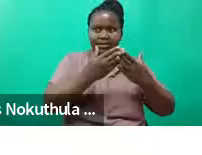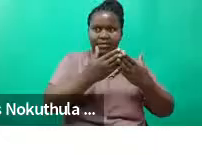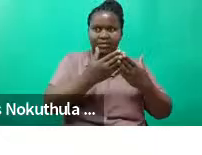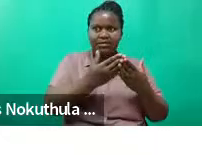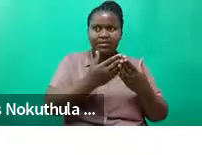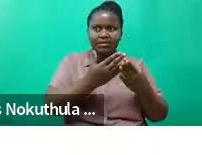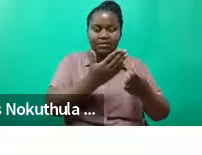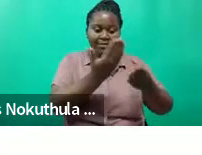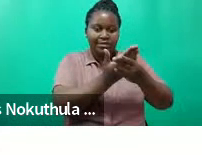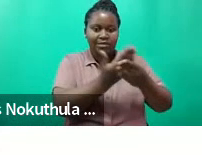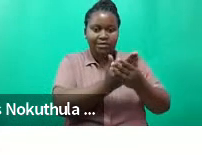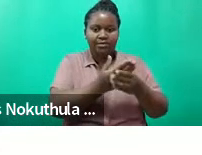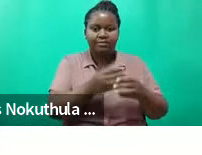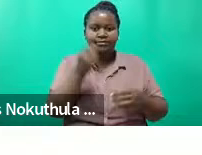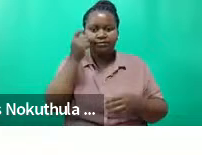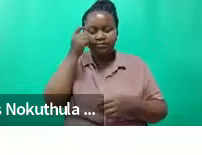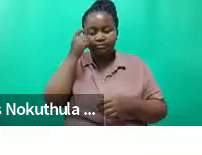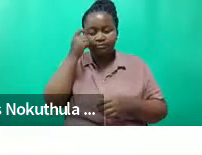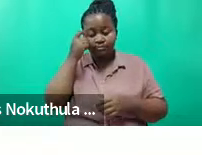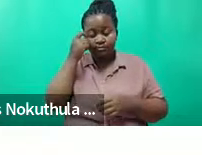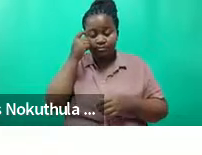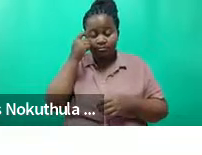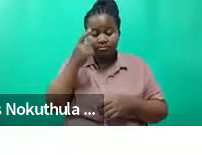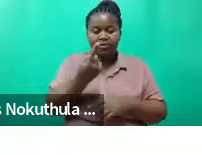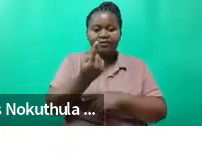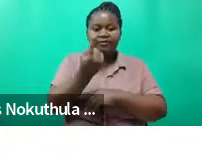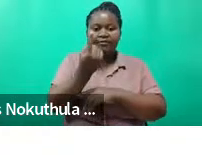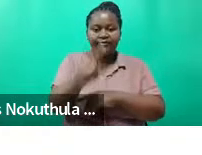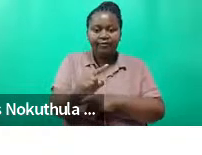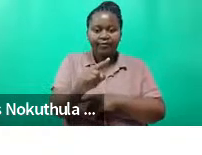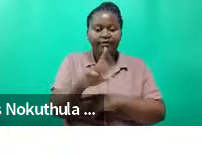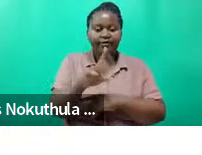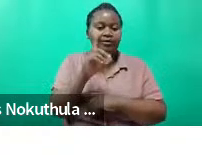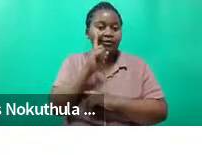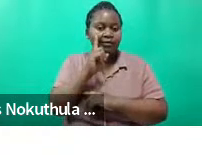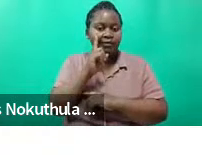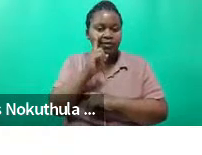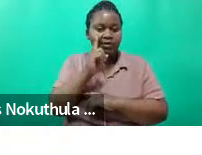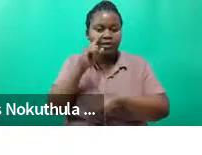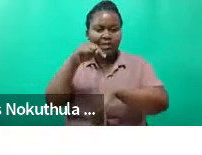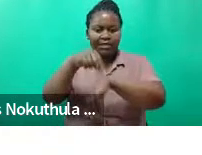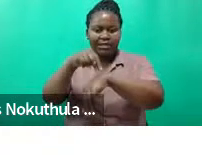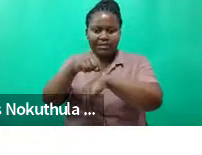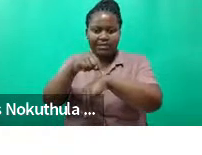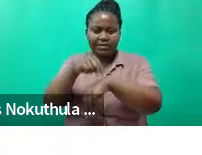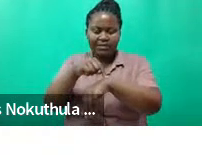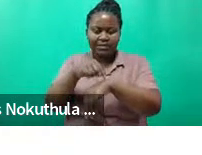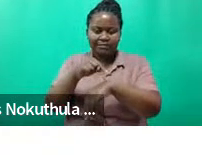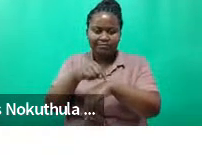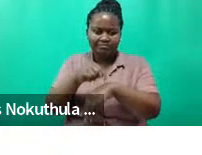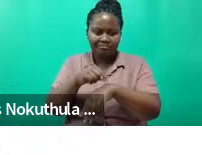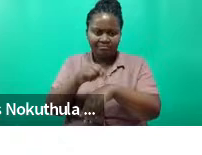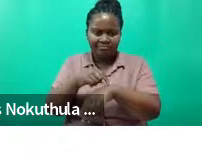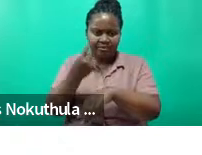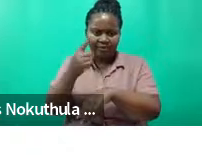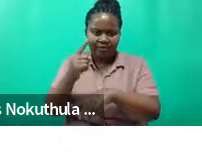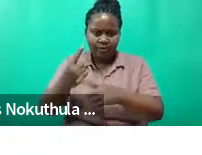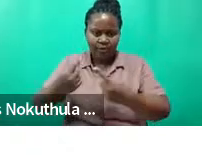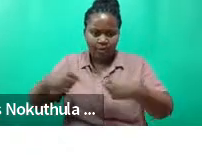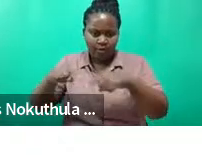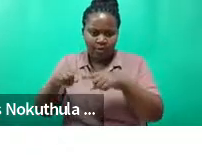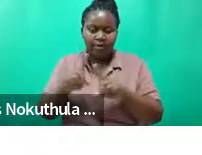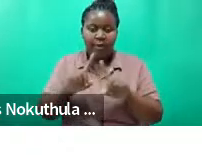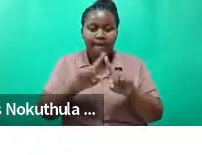the recommendations in terms of, just looking at the time that was allocated to us. But if you look at